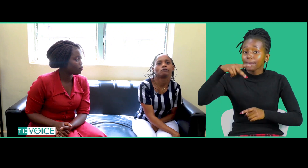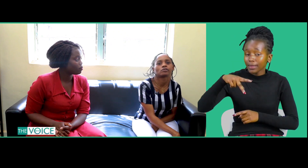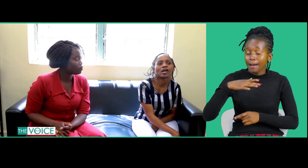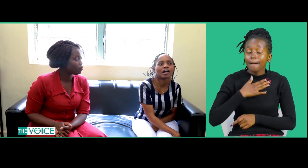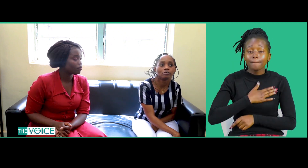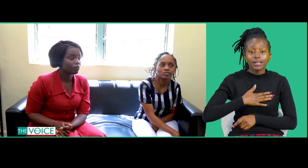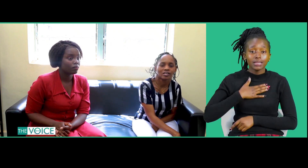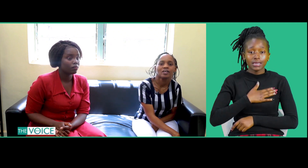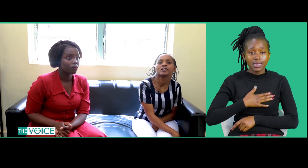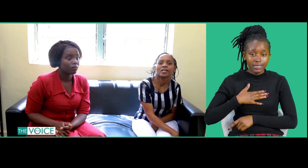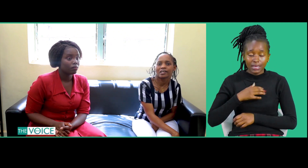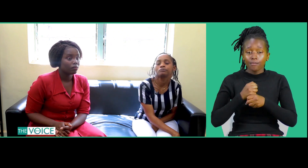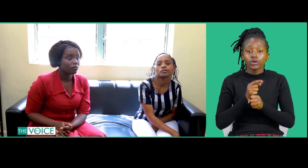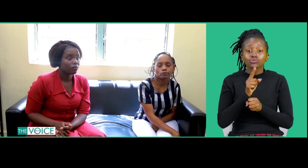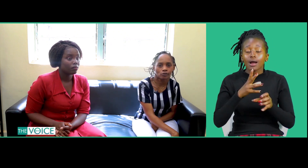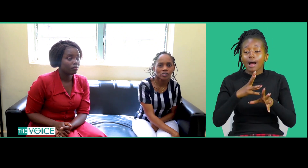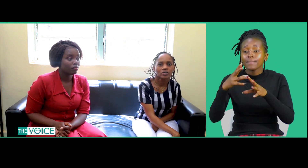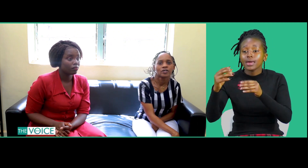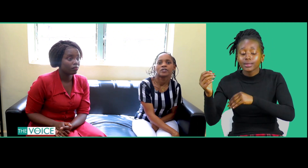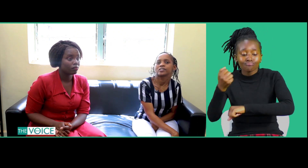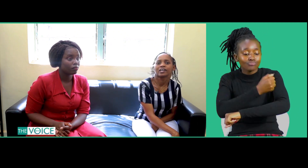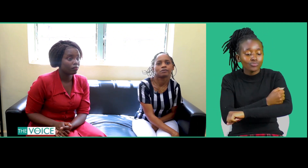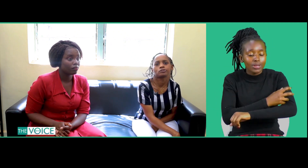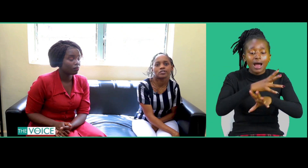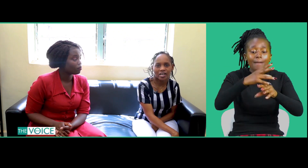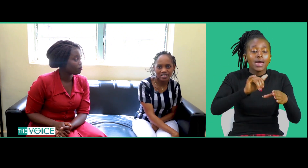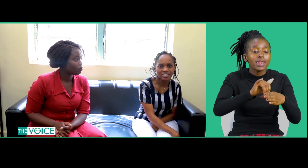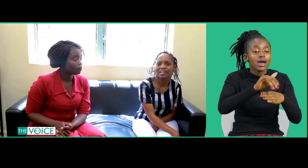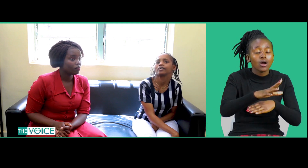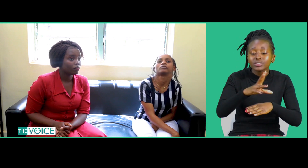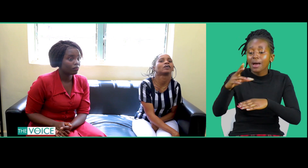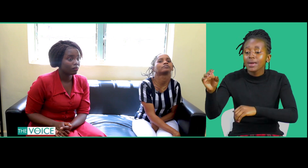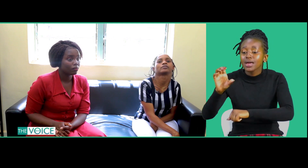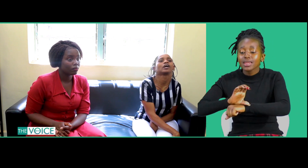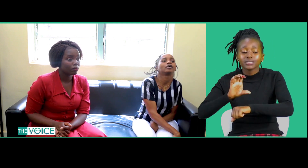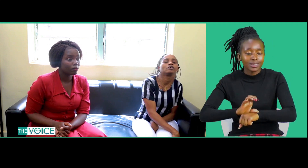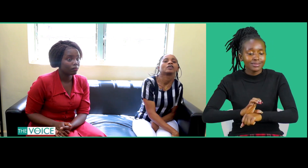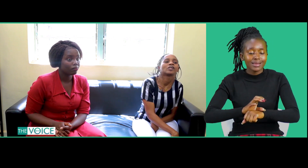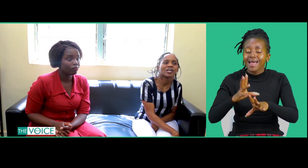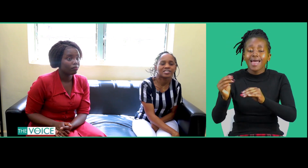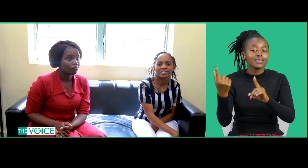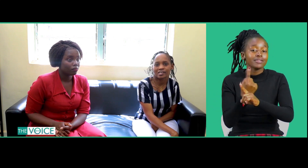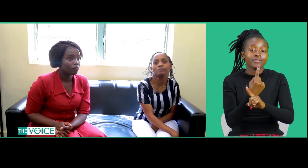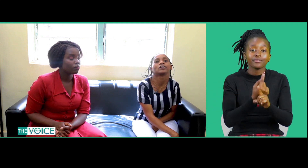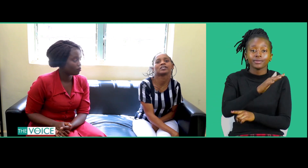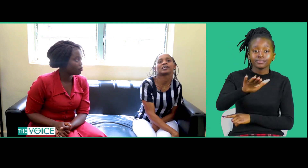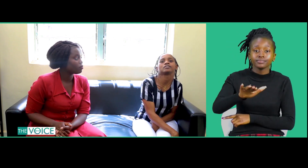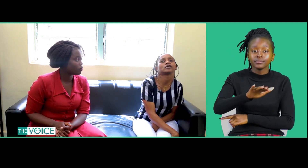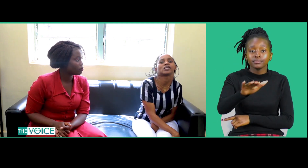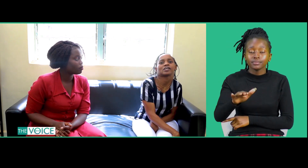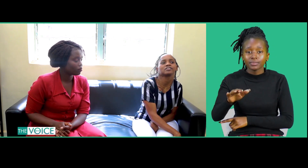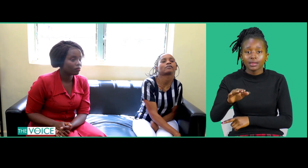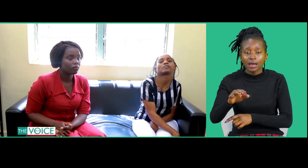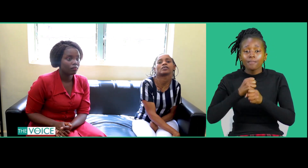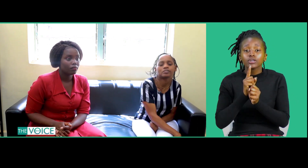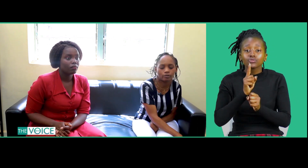take him or her out, take him to school, take him to church, take him everywhere. Let him engage